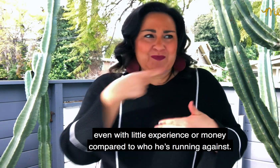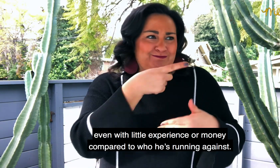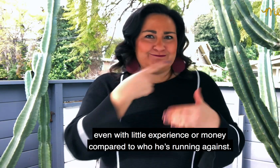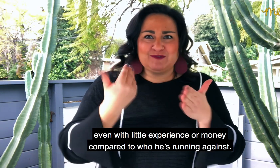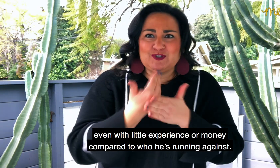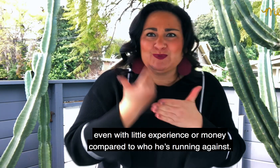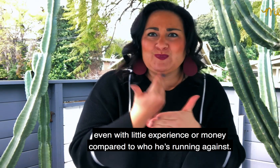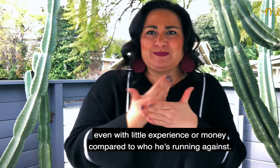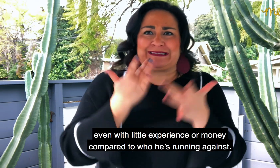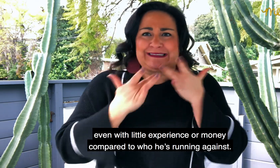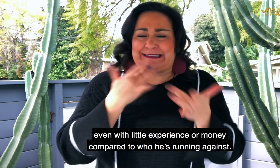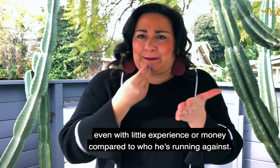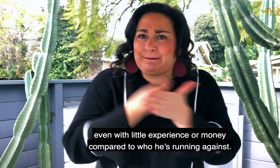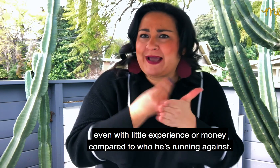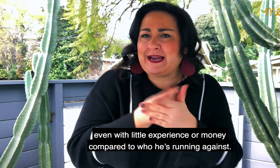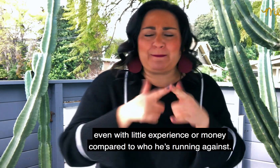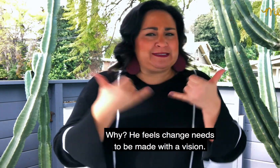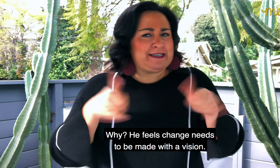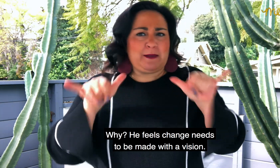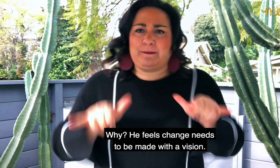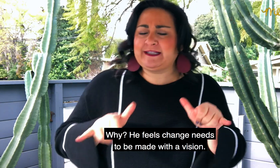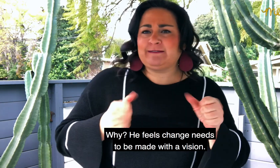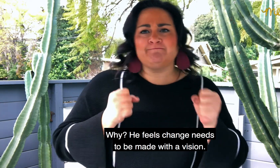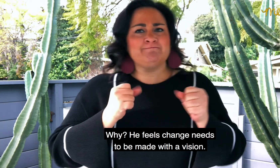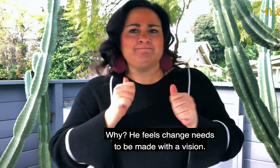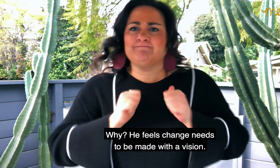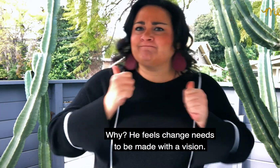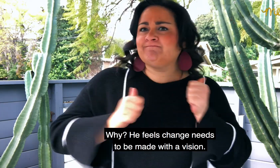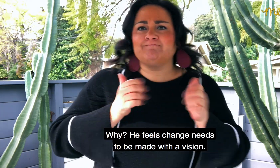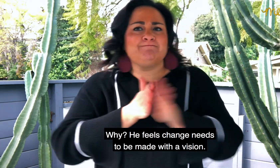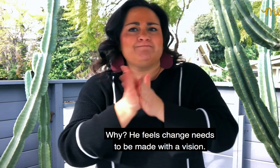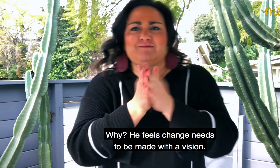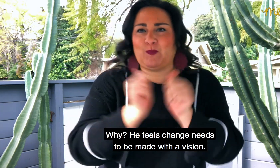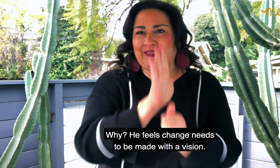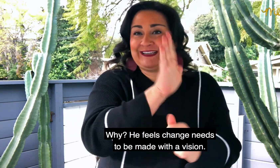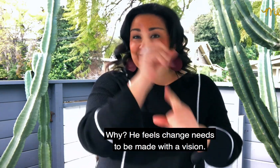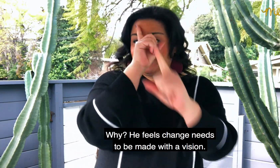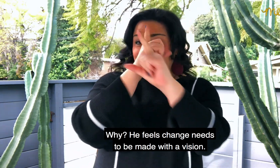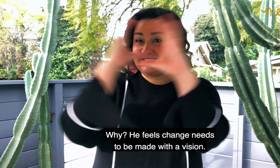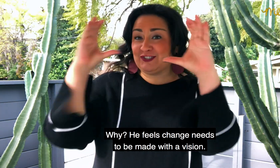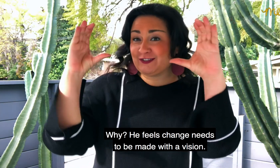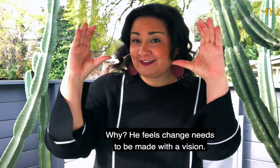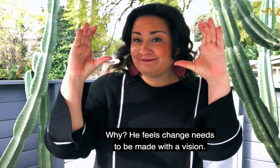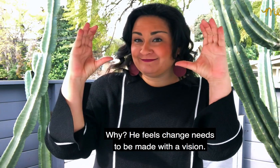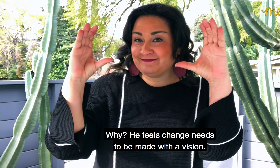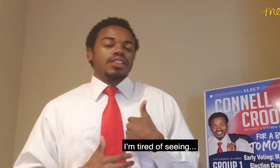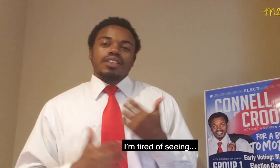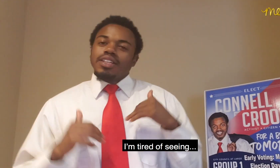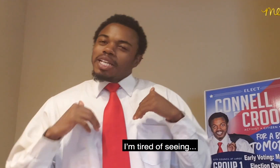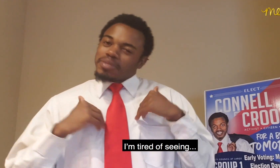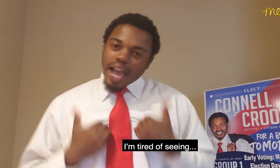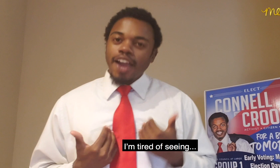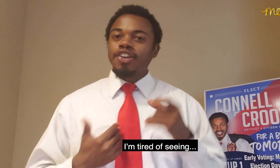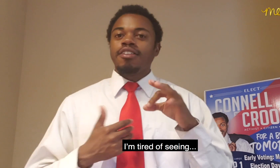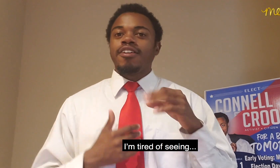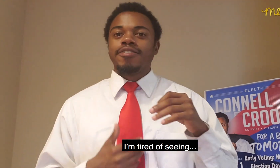Even with little experience or money compared to who he's running against, because he feels change needs to be made with a vision. I'm tired of